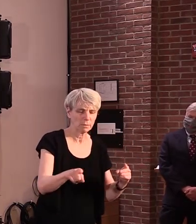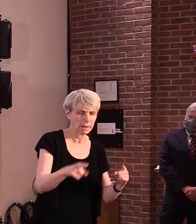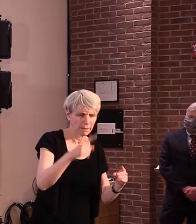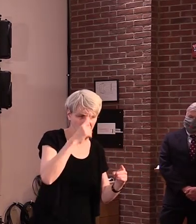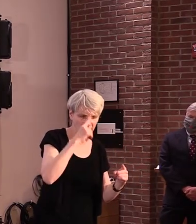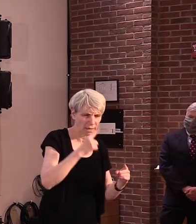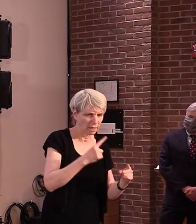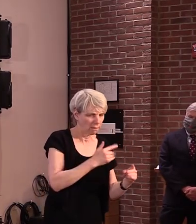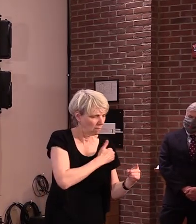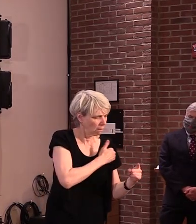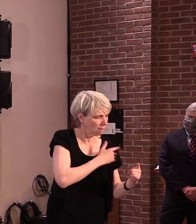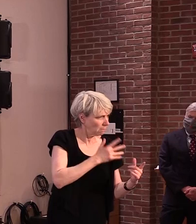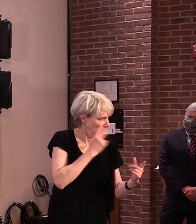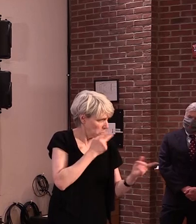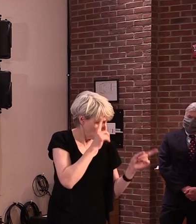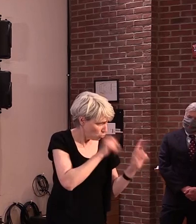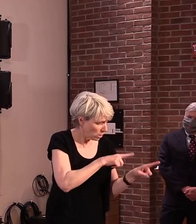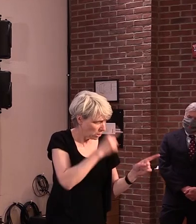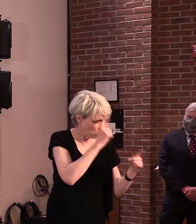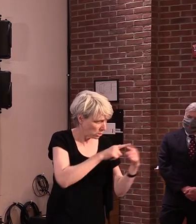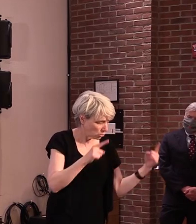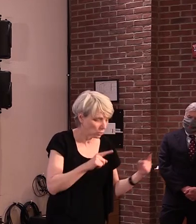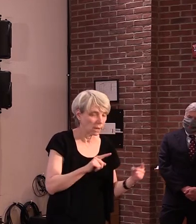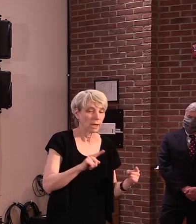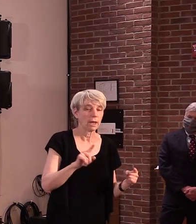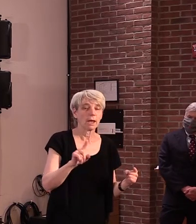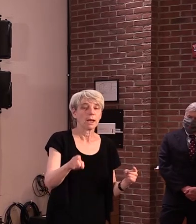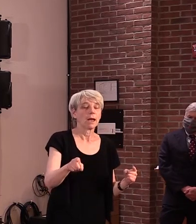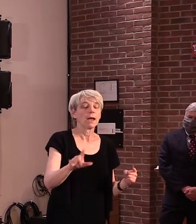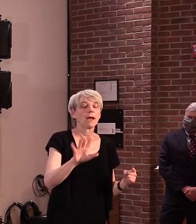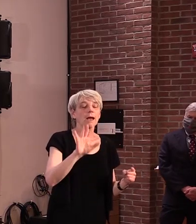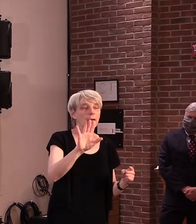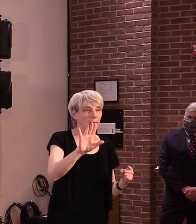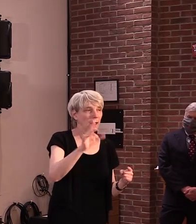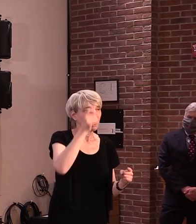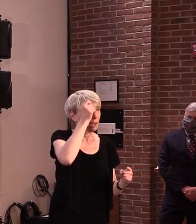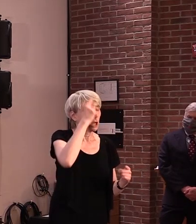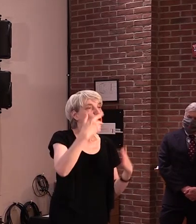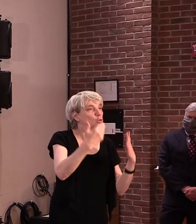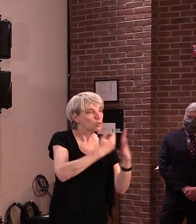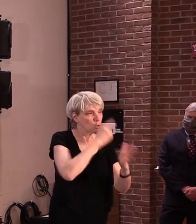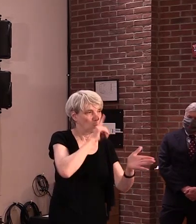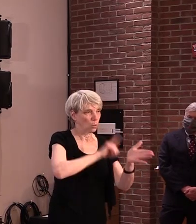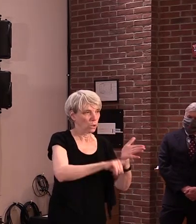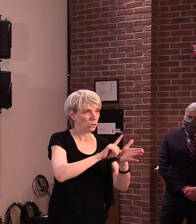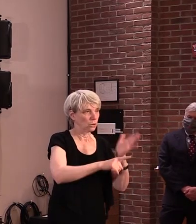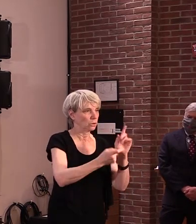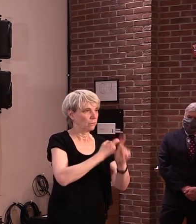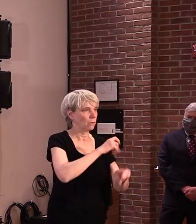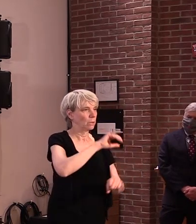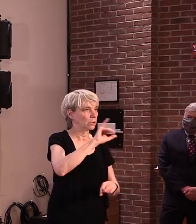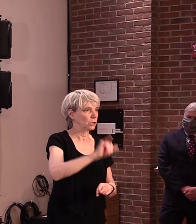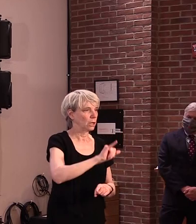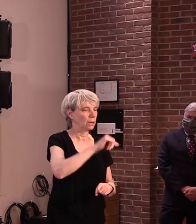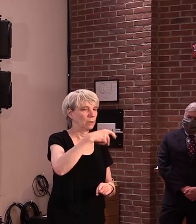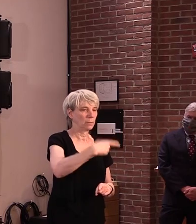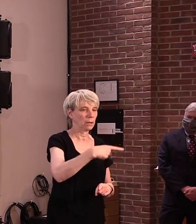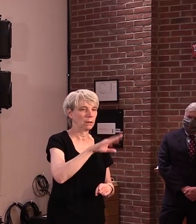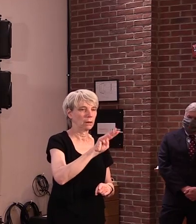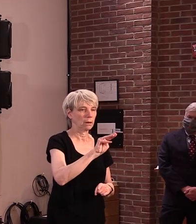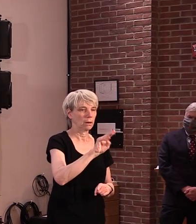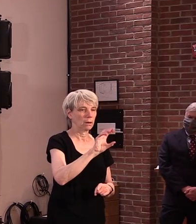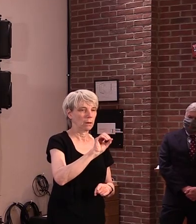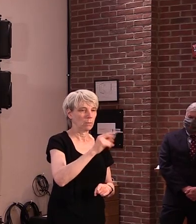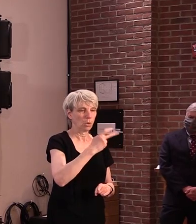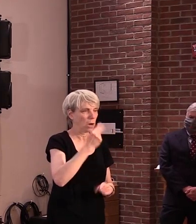agreed with their assessment. And it's a brand new study, so I'm not sure if you had time to review it at all. Yeah. No, I